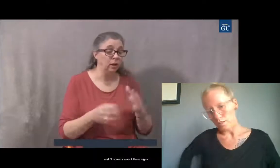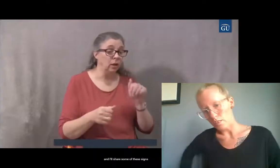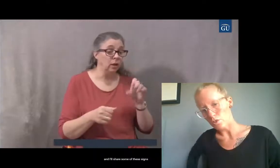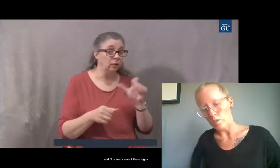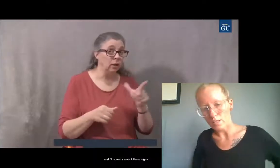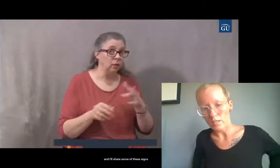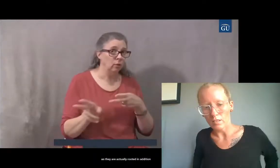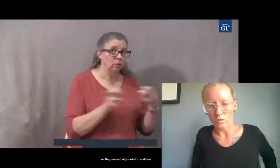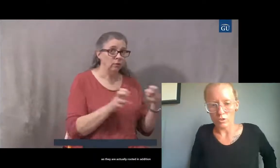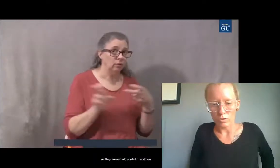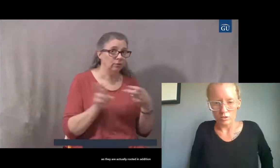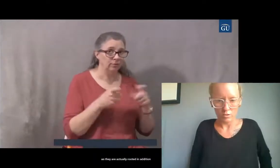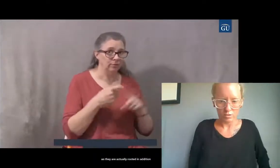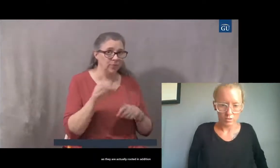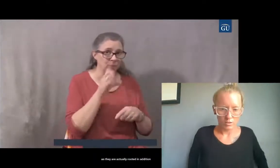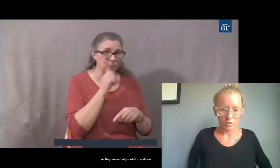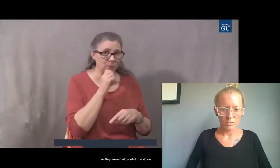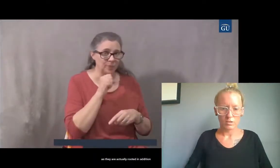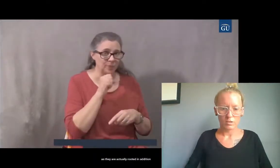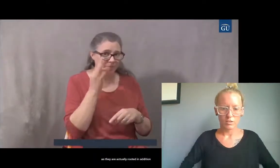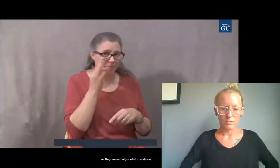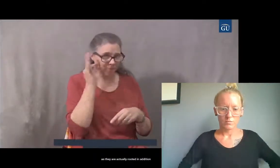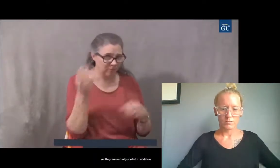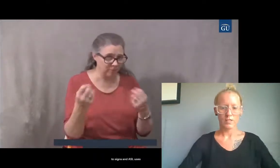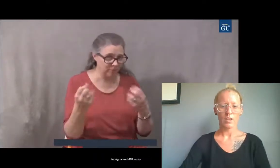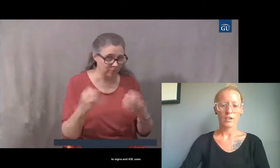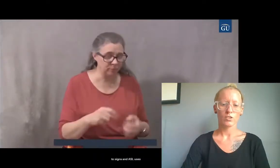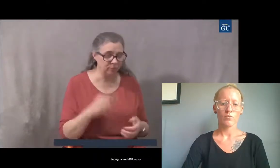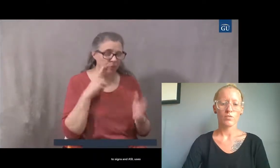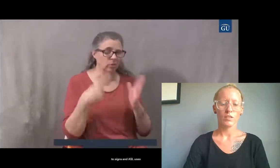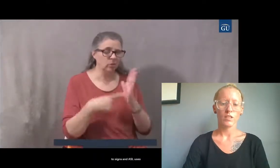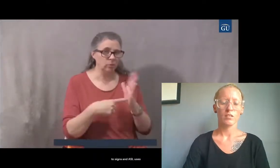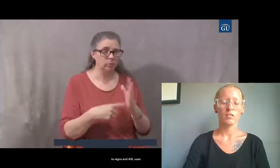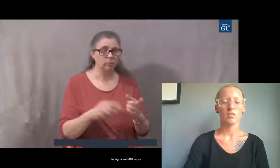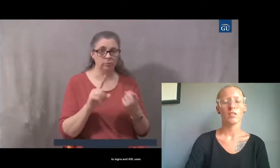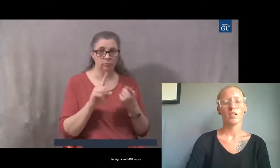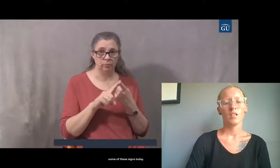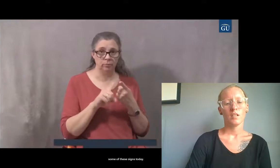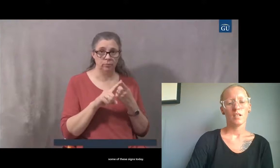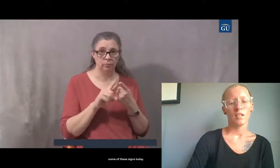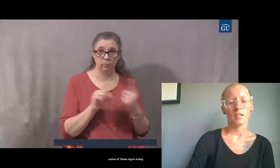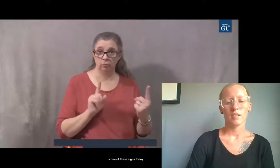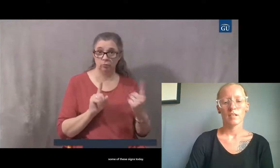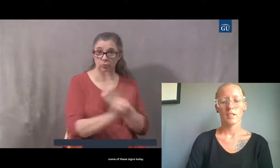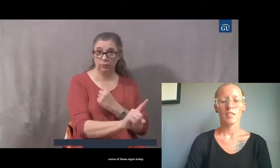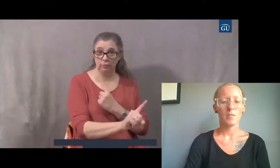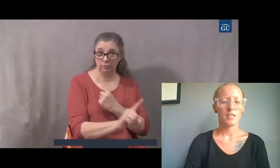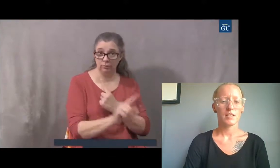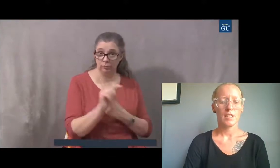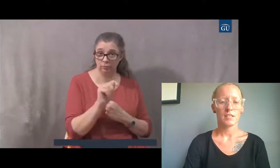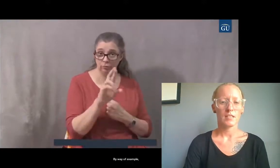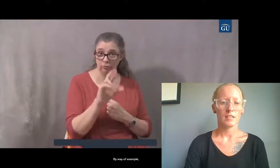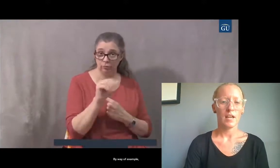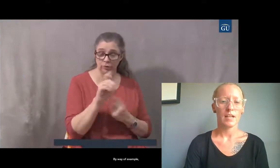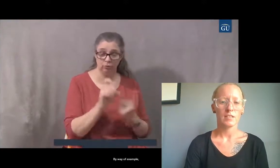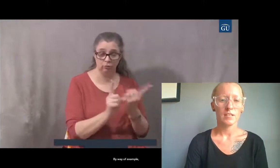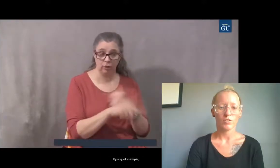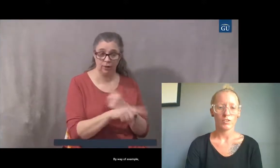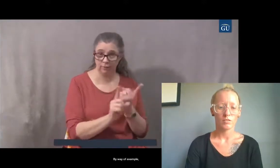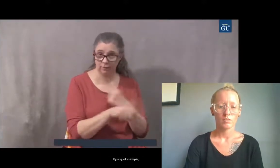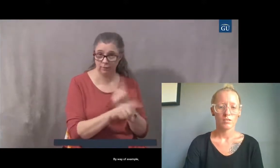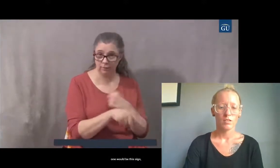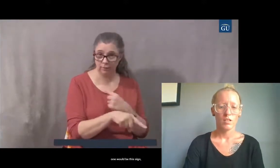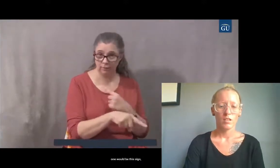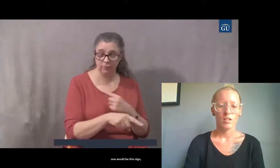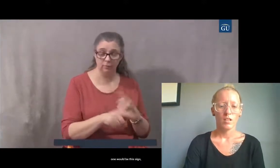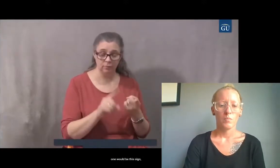the indigenous sign language that are actually rooted. And some of these signs today